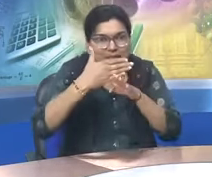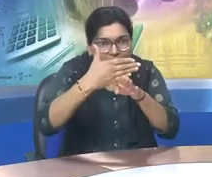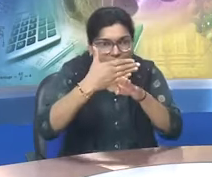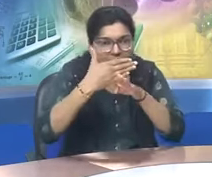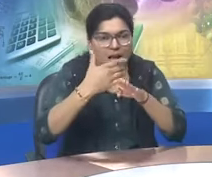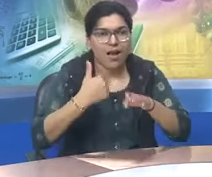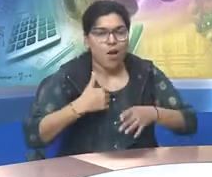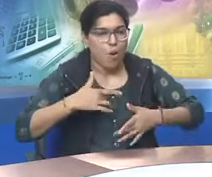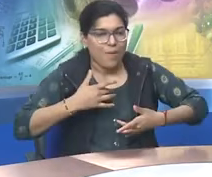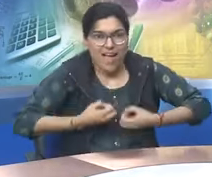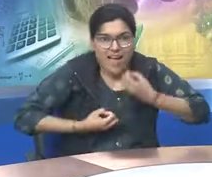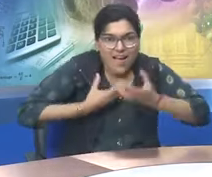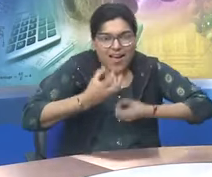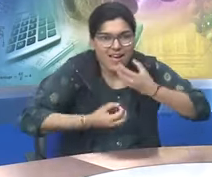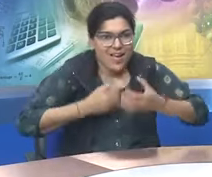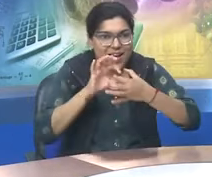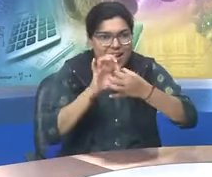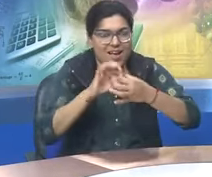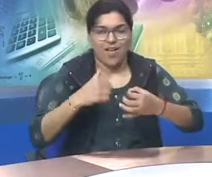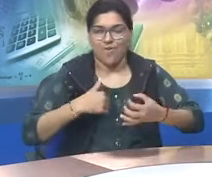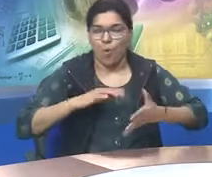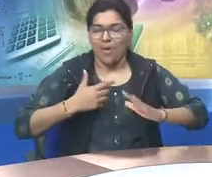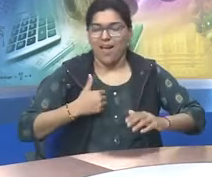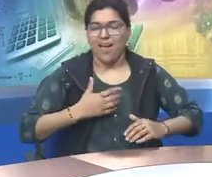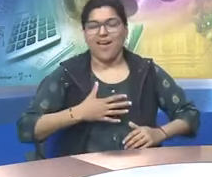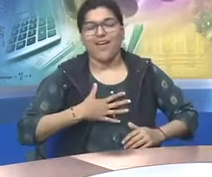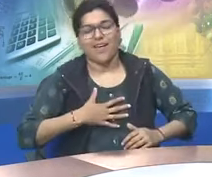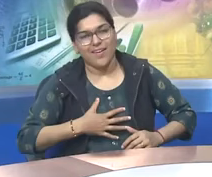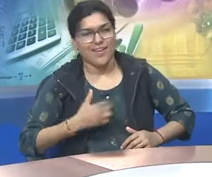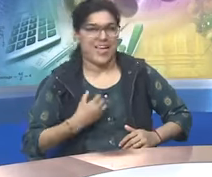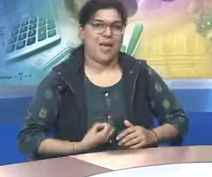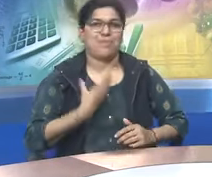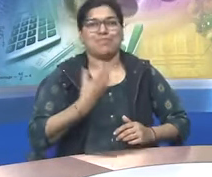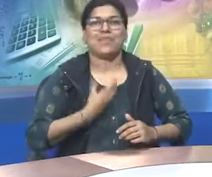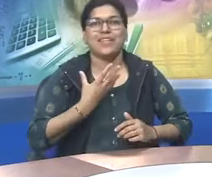to feel the connection with the people around her.